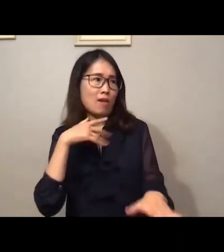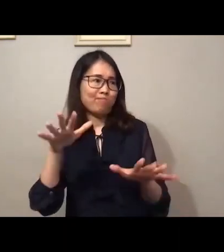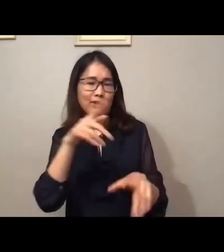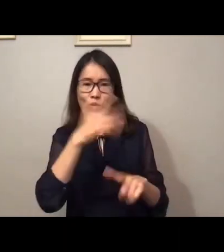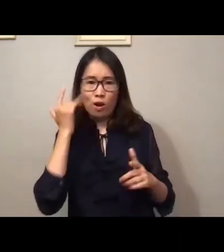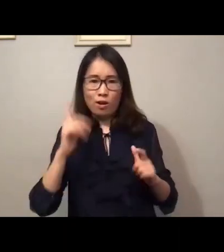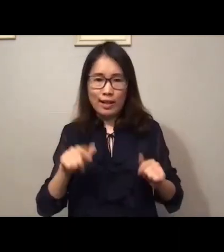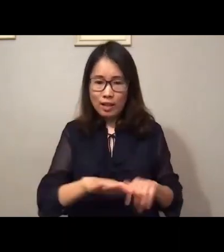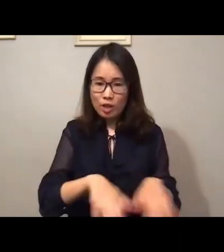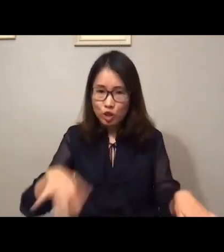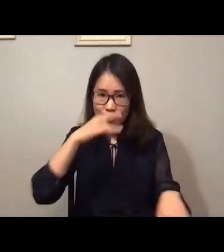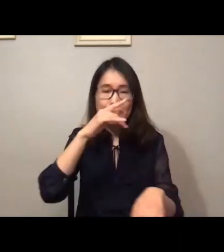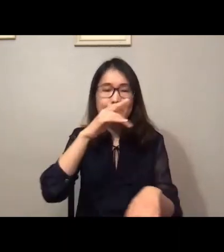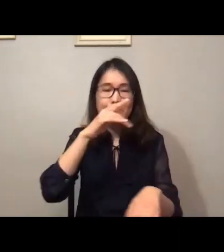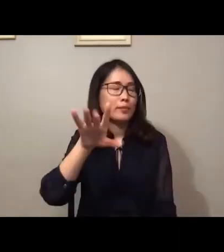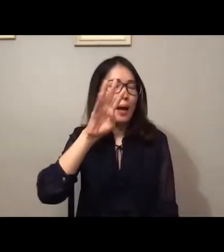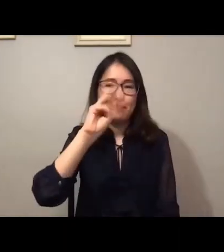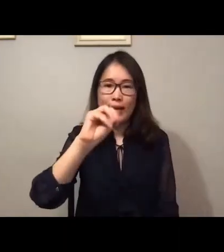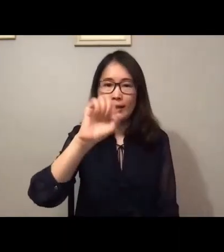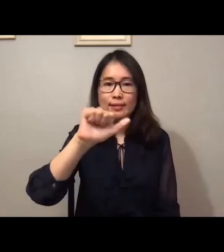When I came to America,